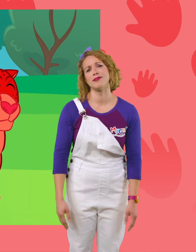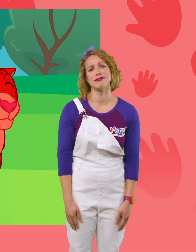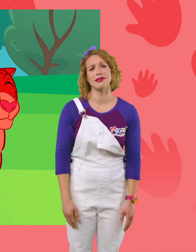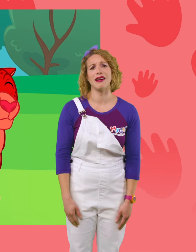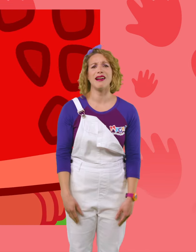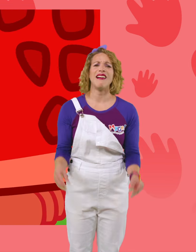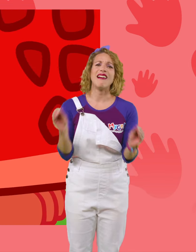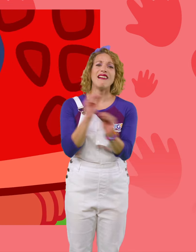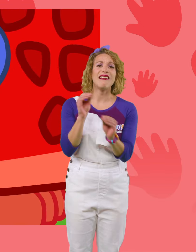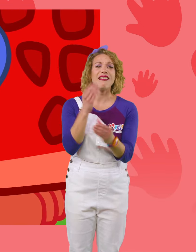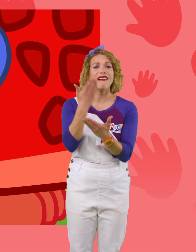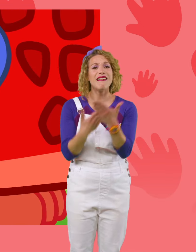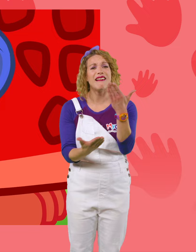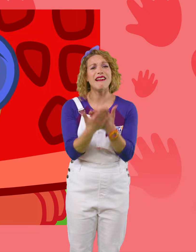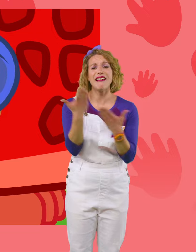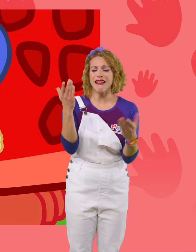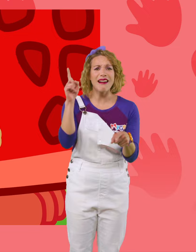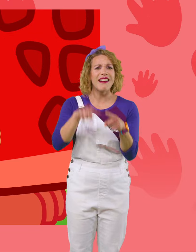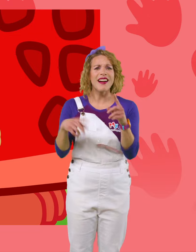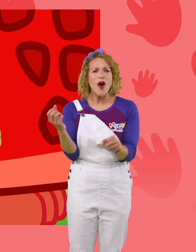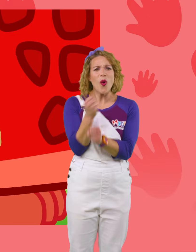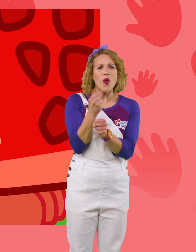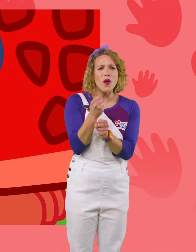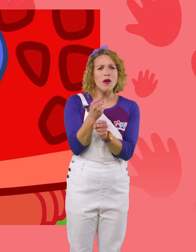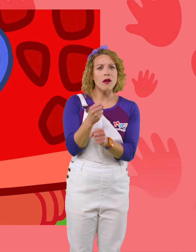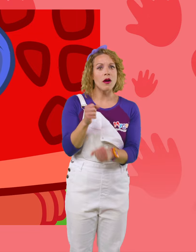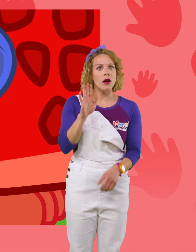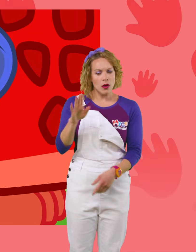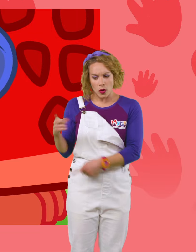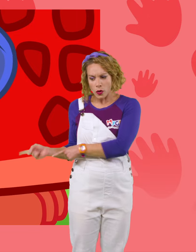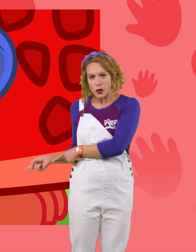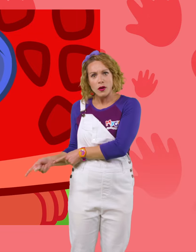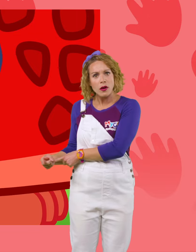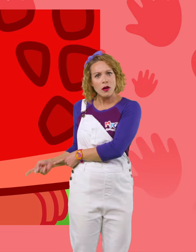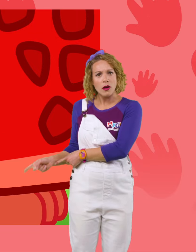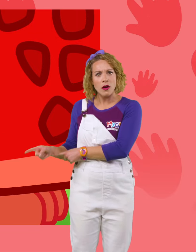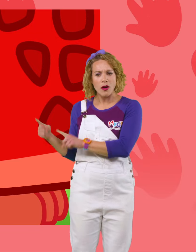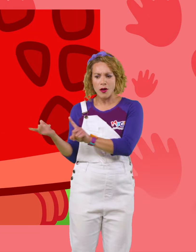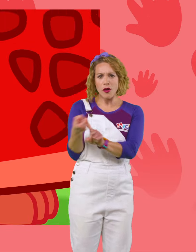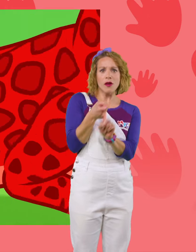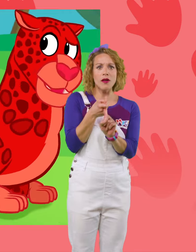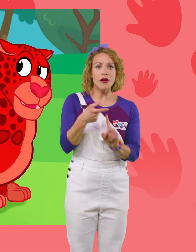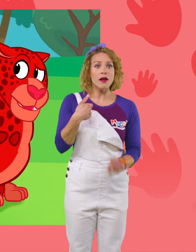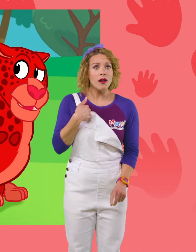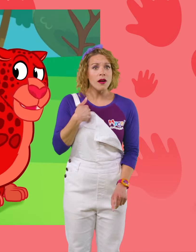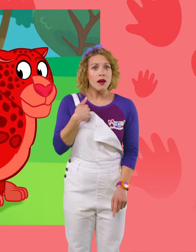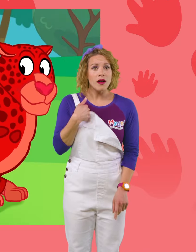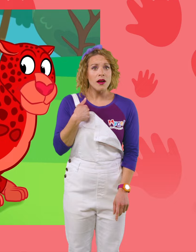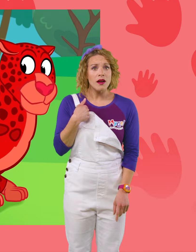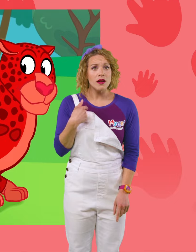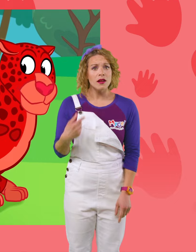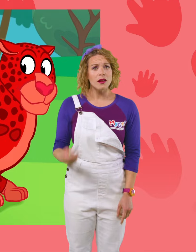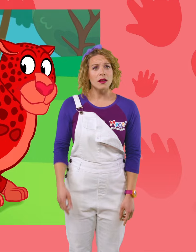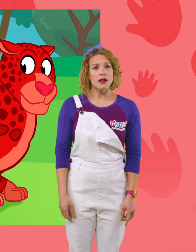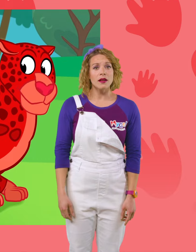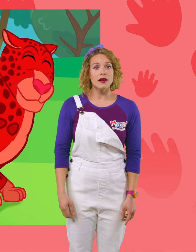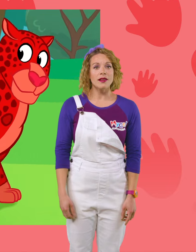No, I can't hold on without hands. Can you hold me with your tail?